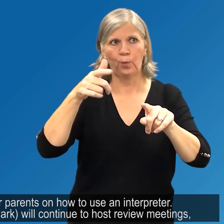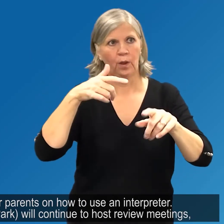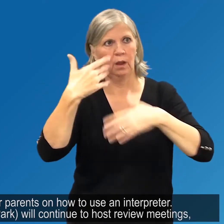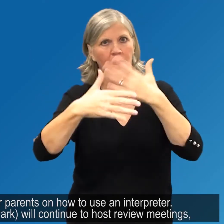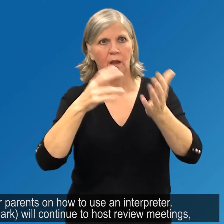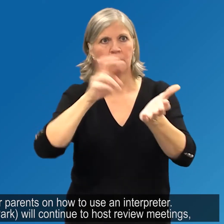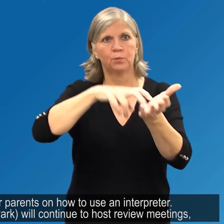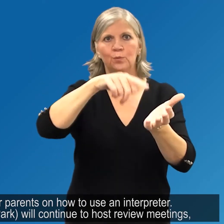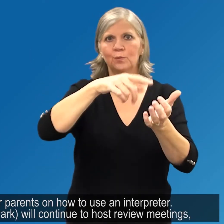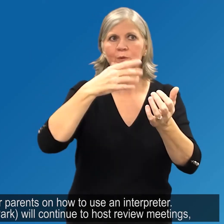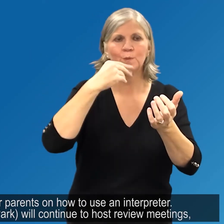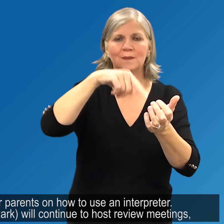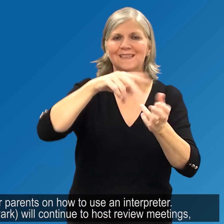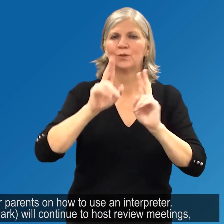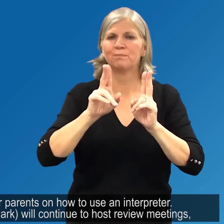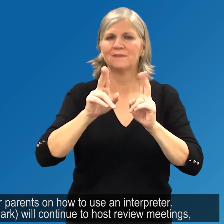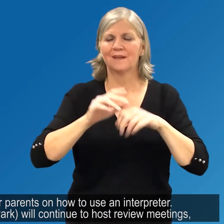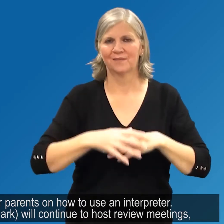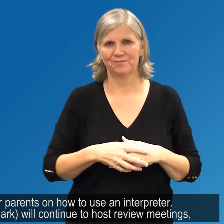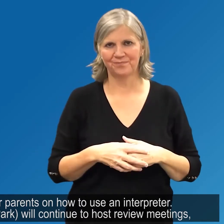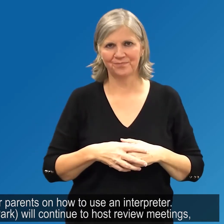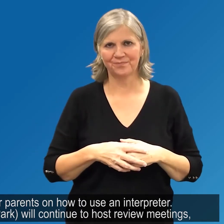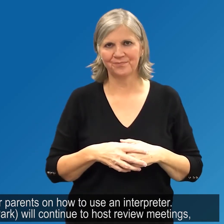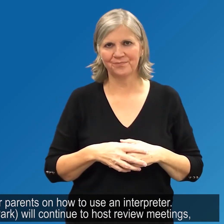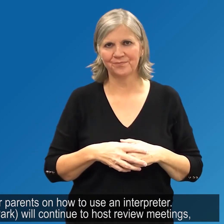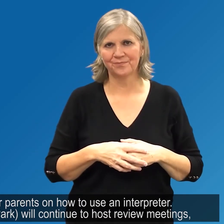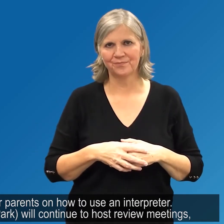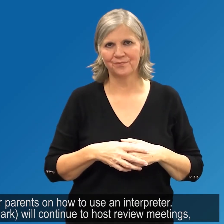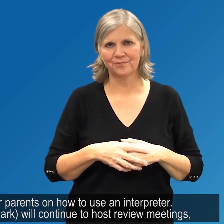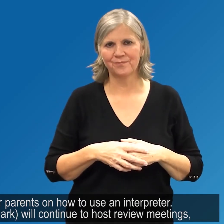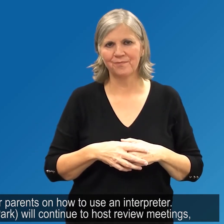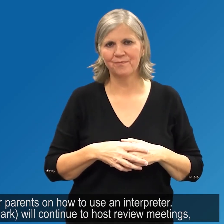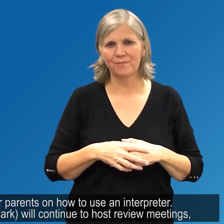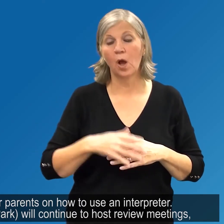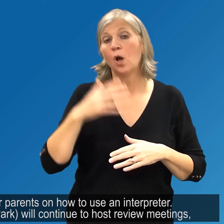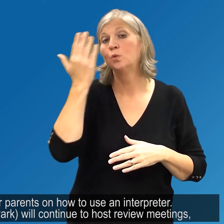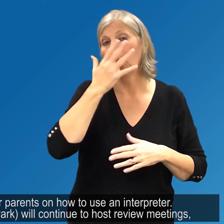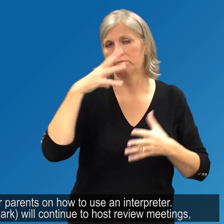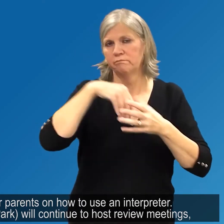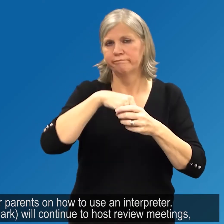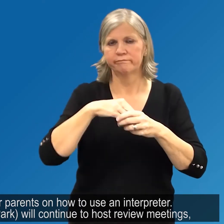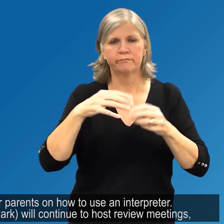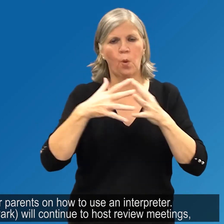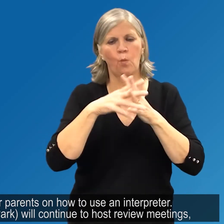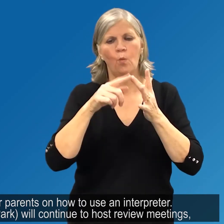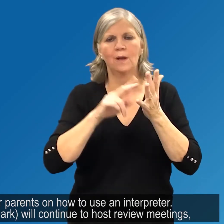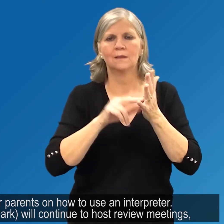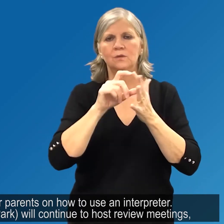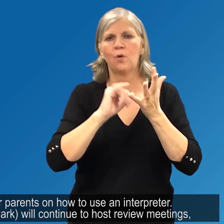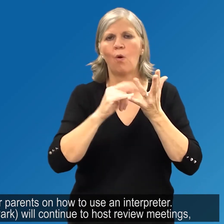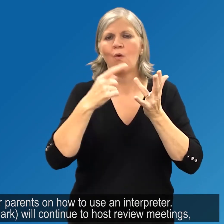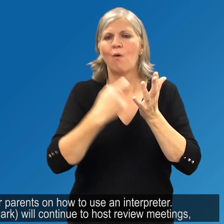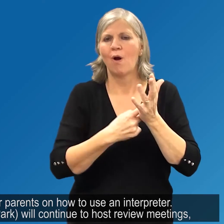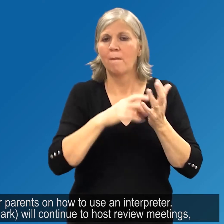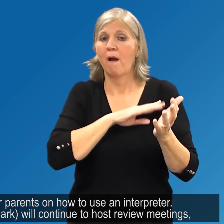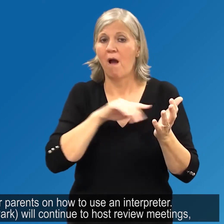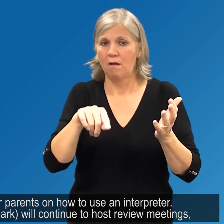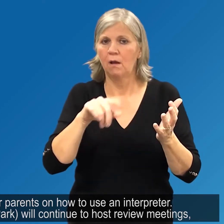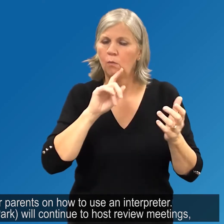Provide training for parents on how to use an interpreter. Schools including Windsor Park will continue to host review meetings,